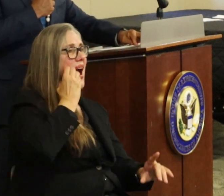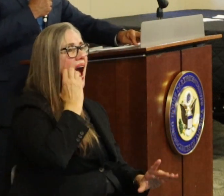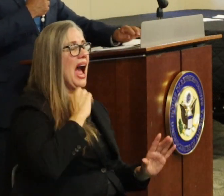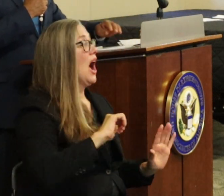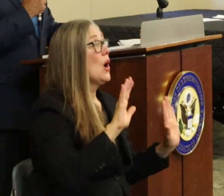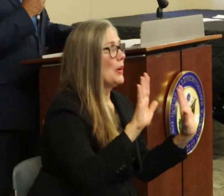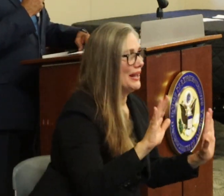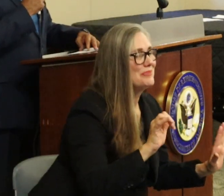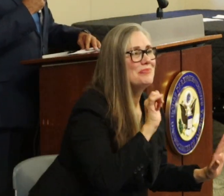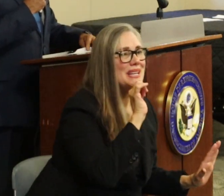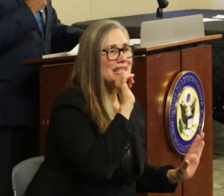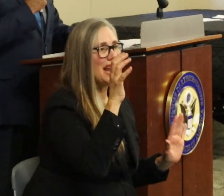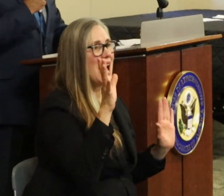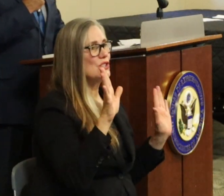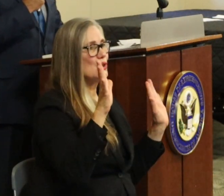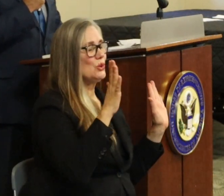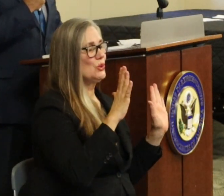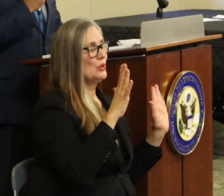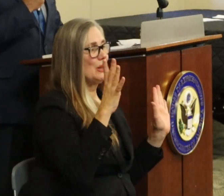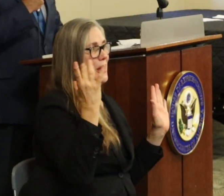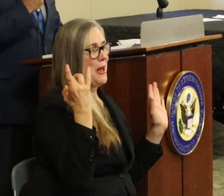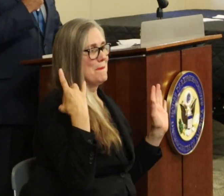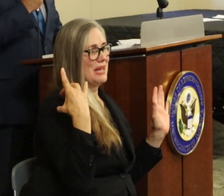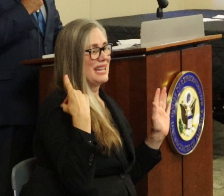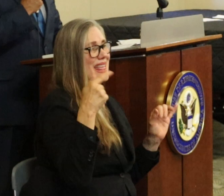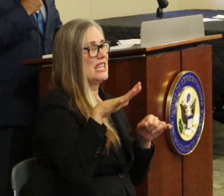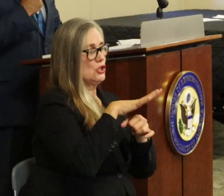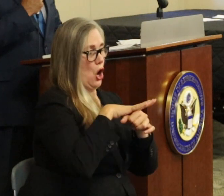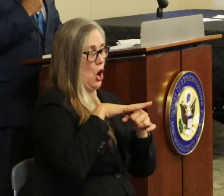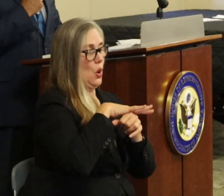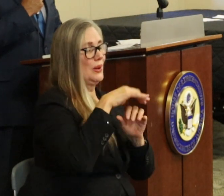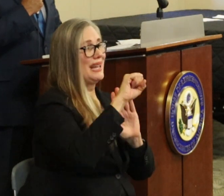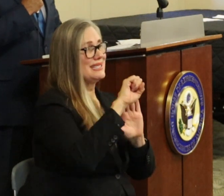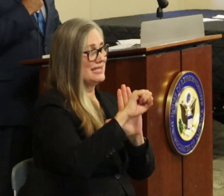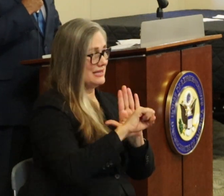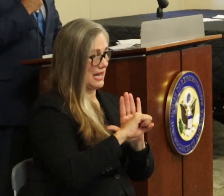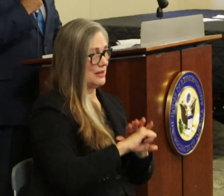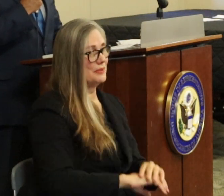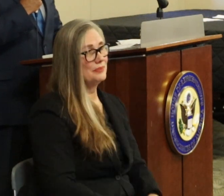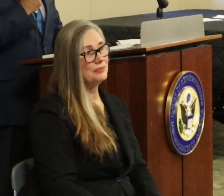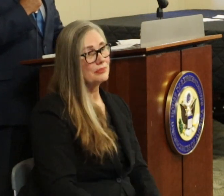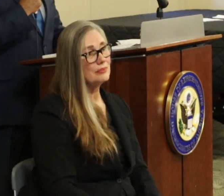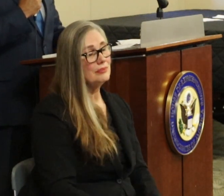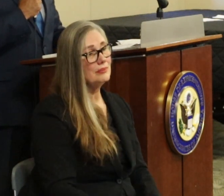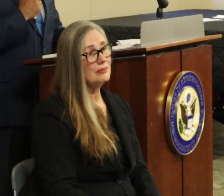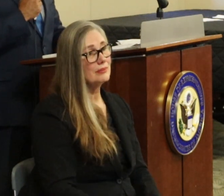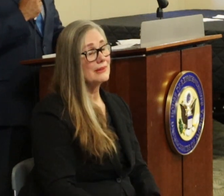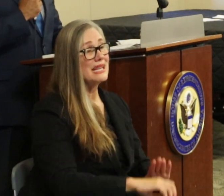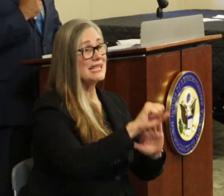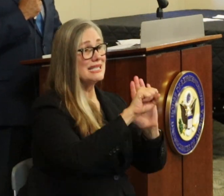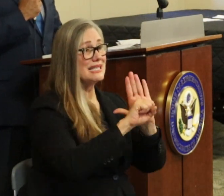buck, but these water issues are local and state, as you know. State put for